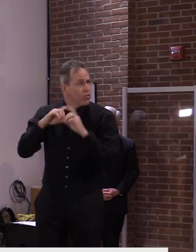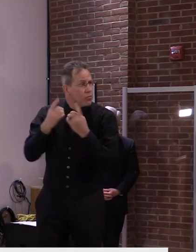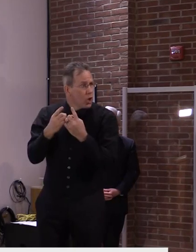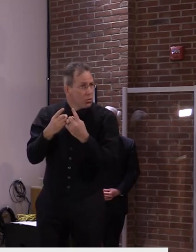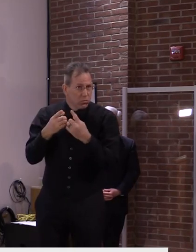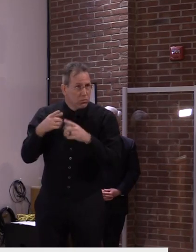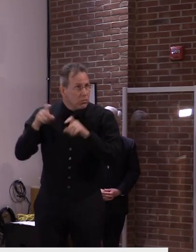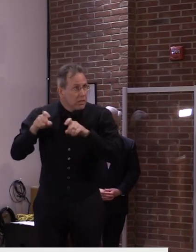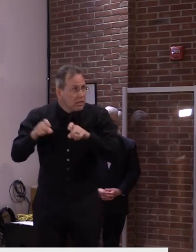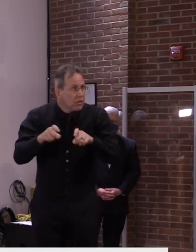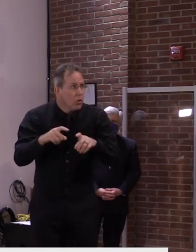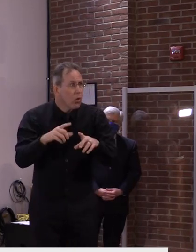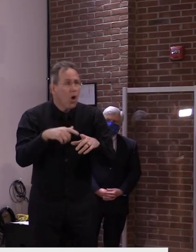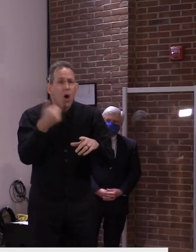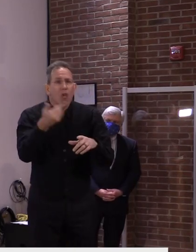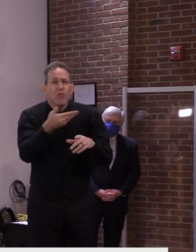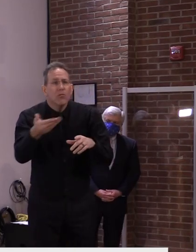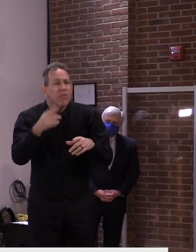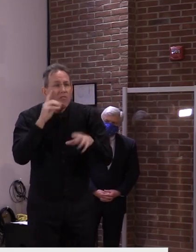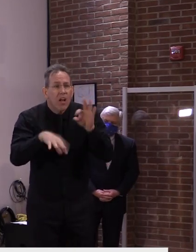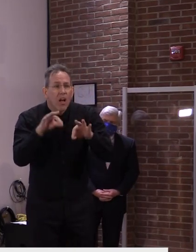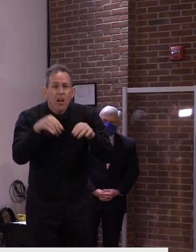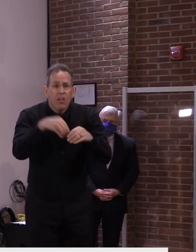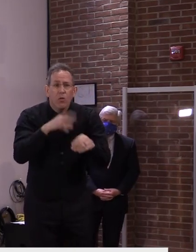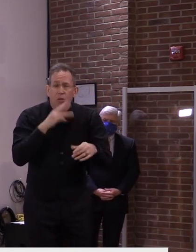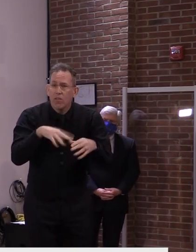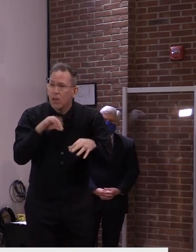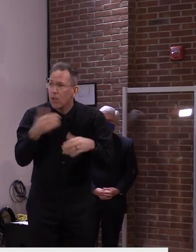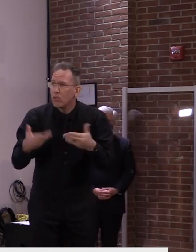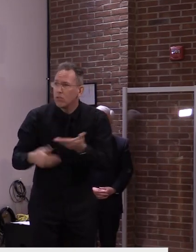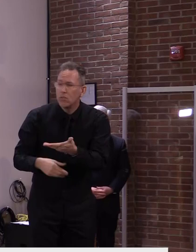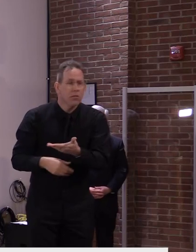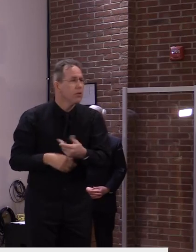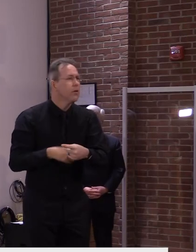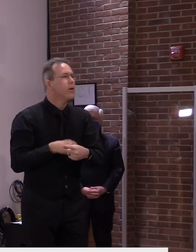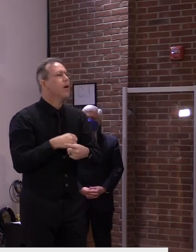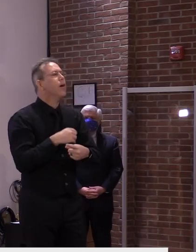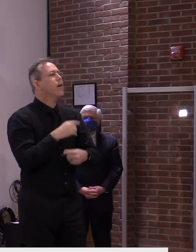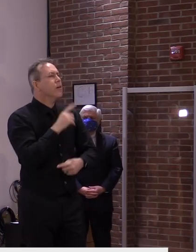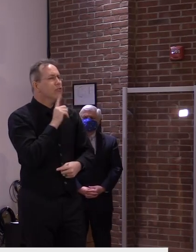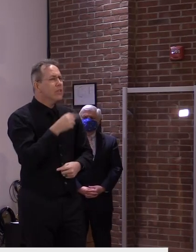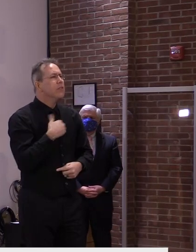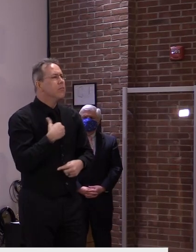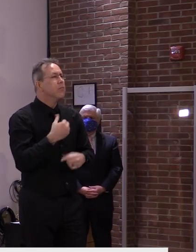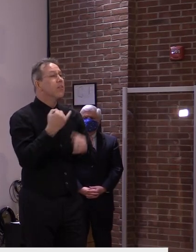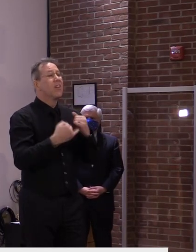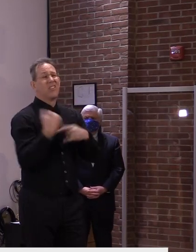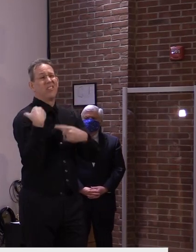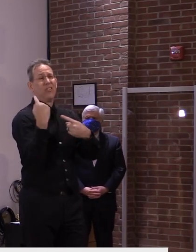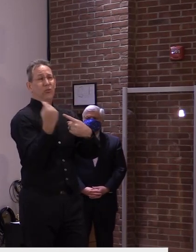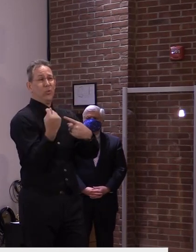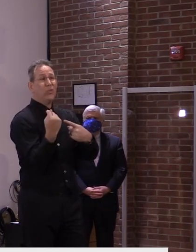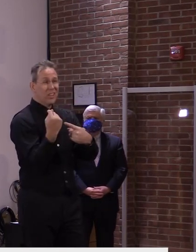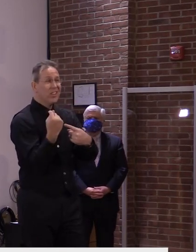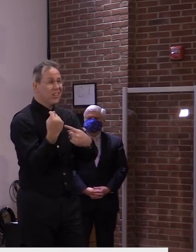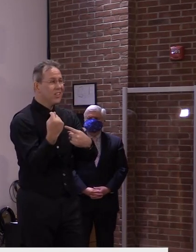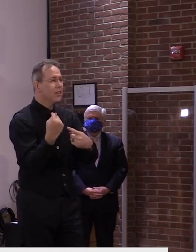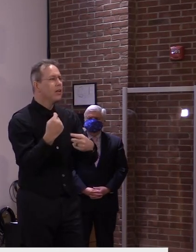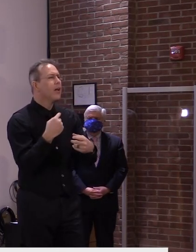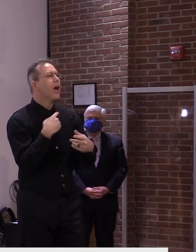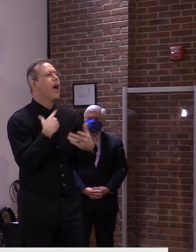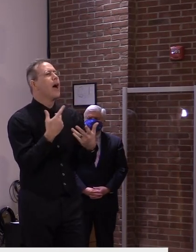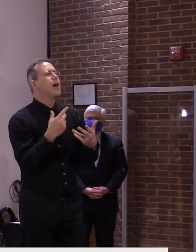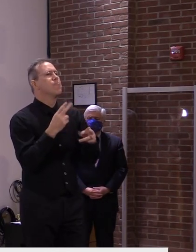So I announced on Tuesday that we received the first results